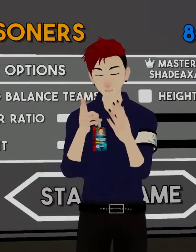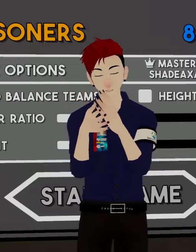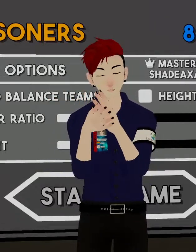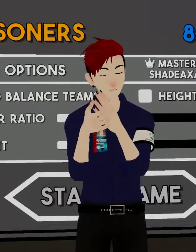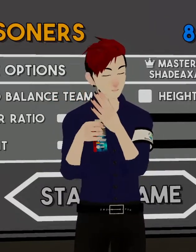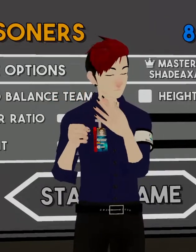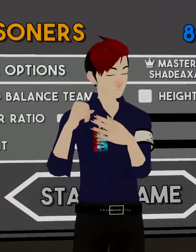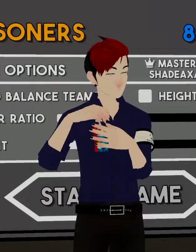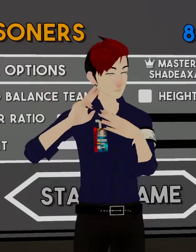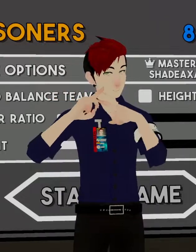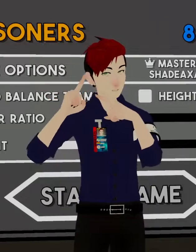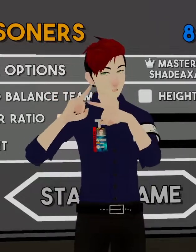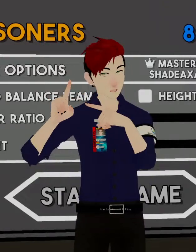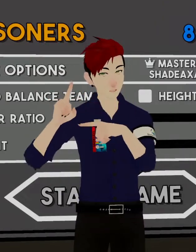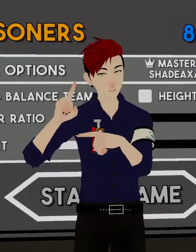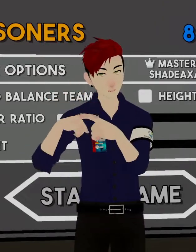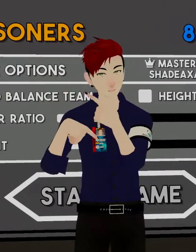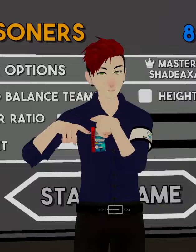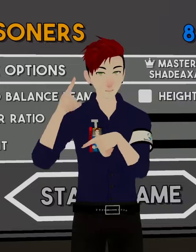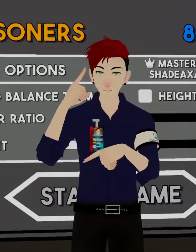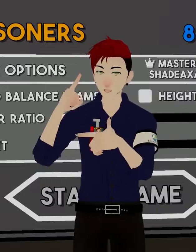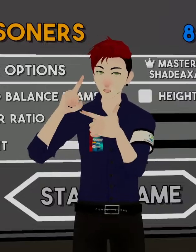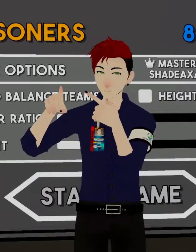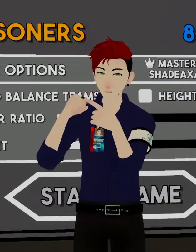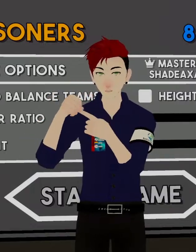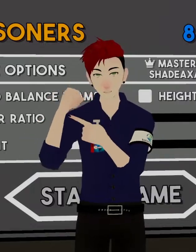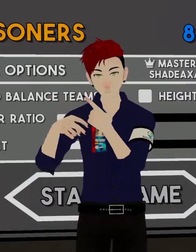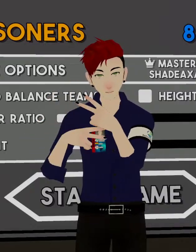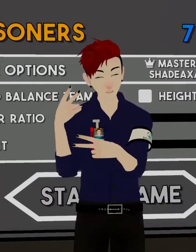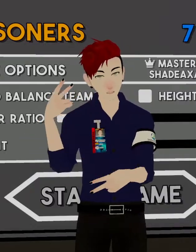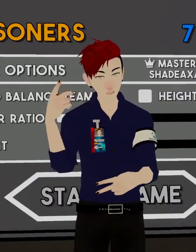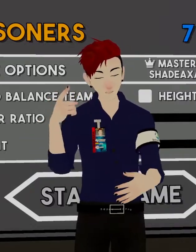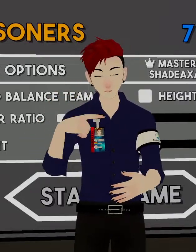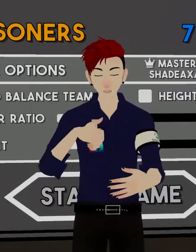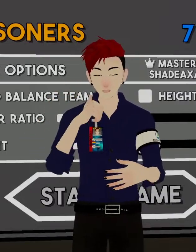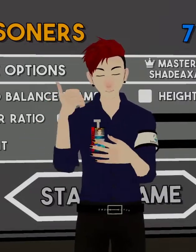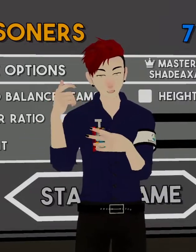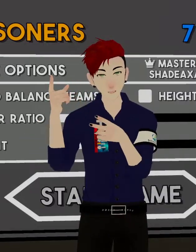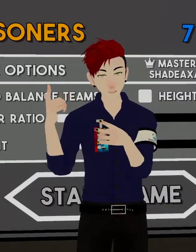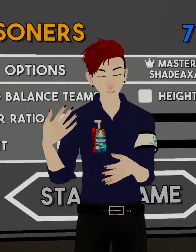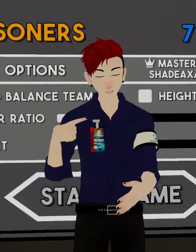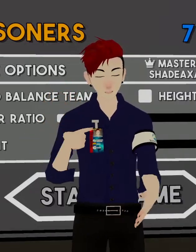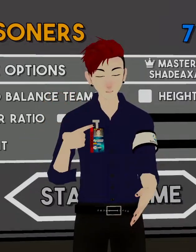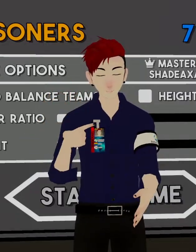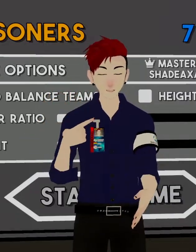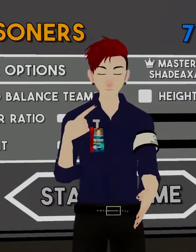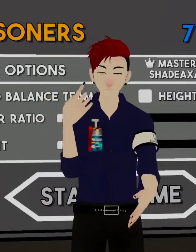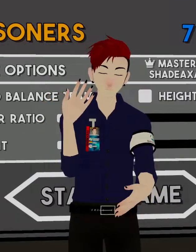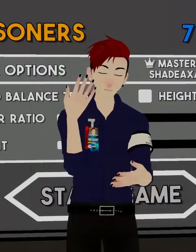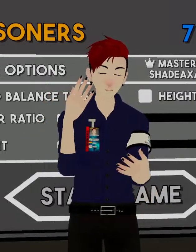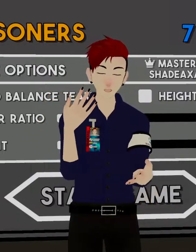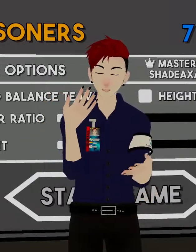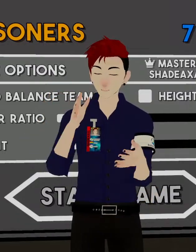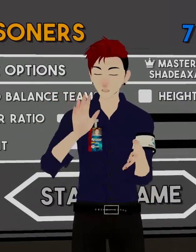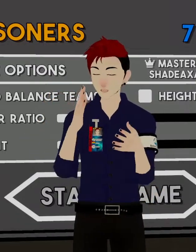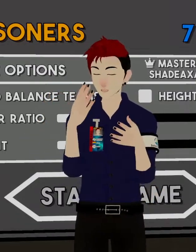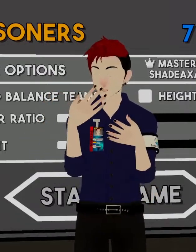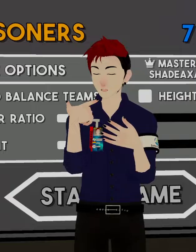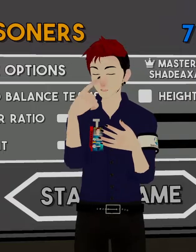really proficient on all the different signs for specific kinds of guns. I'm not a gun person, so I don't know. I don't want to